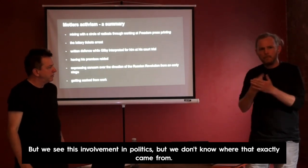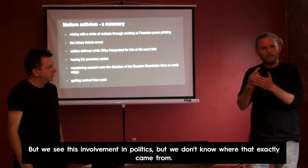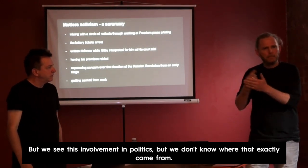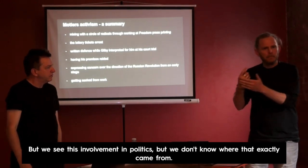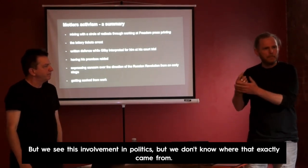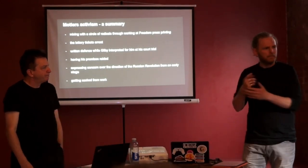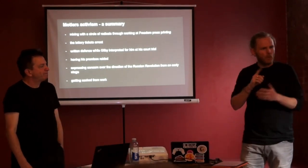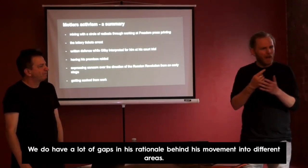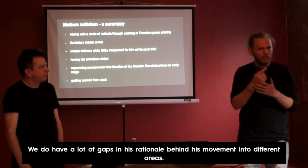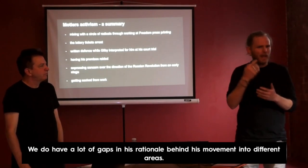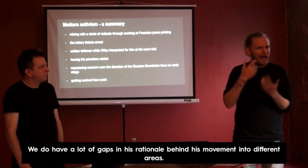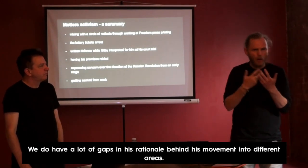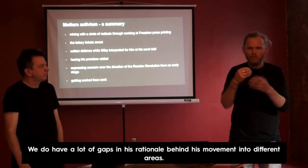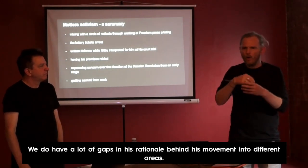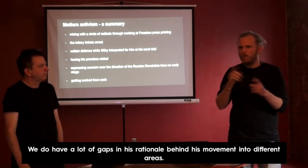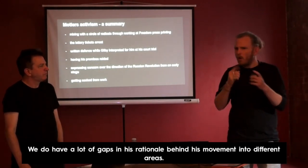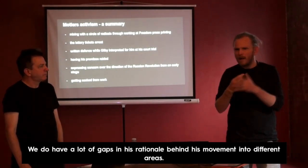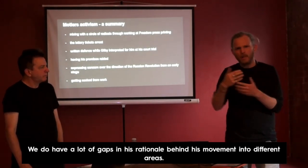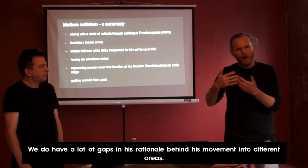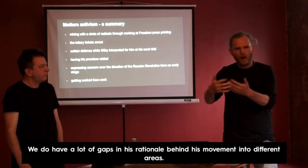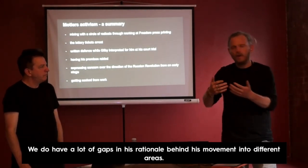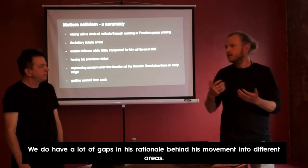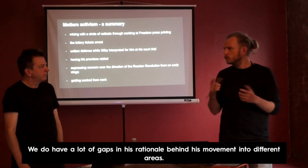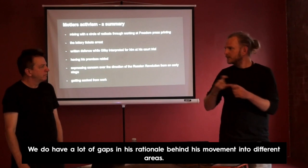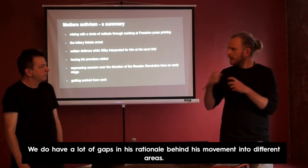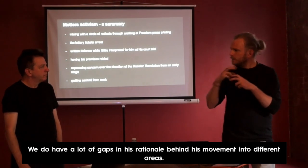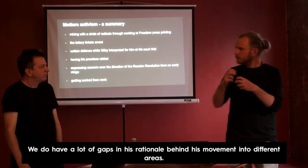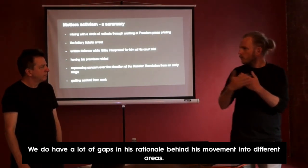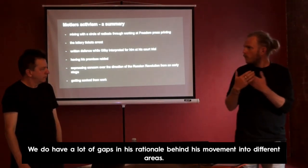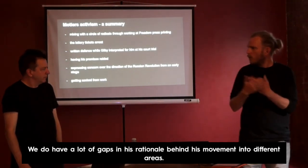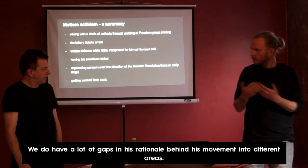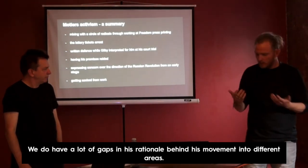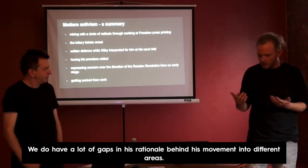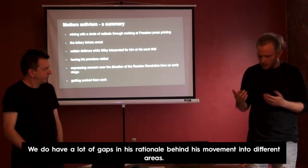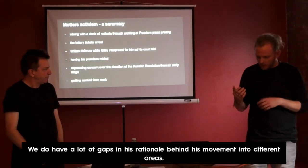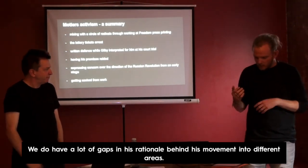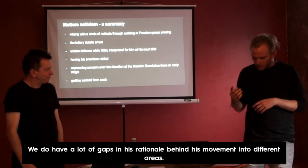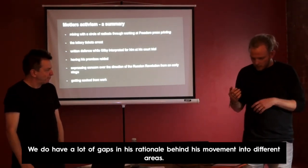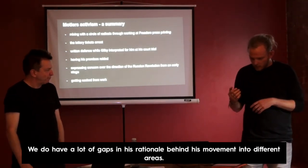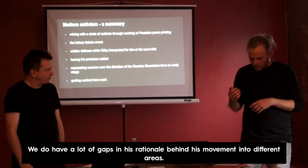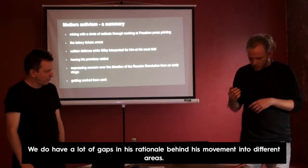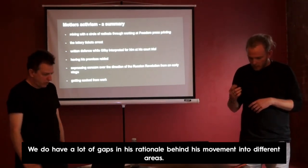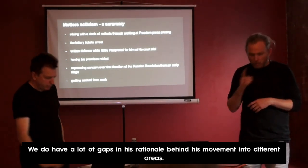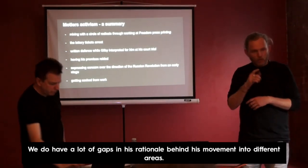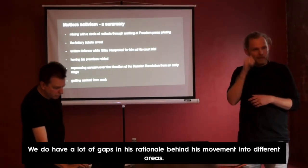exactly came from. We do have a lot of gaps in kind of his rationale behind kind of his movements from